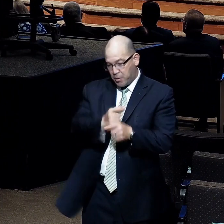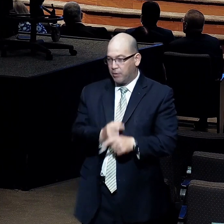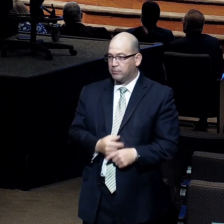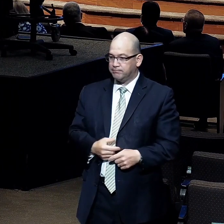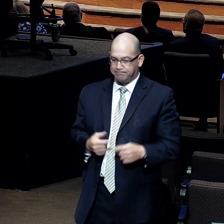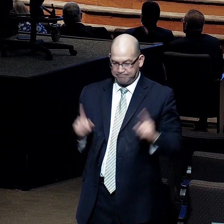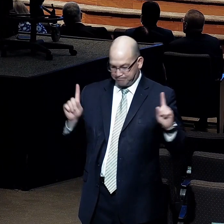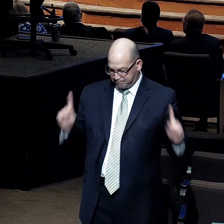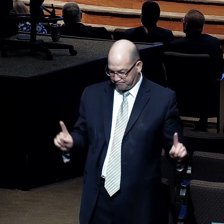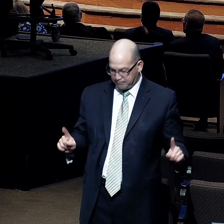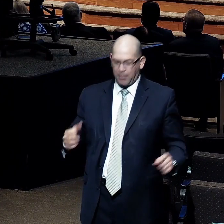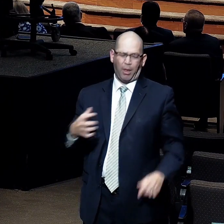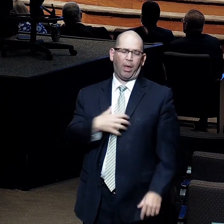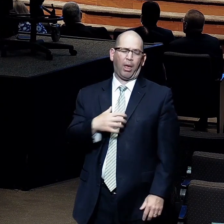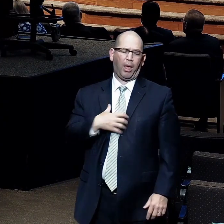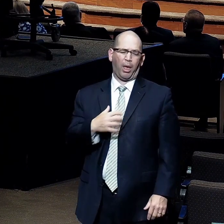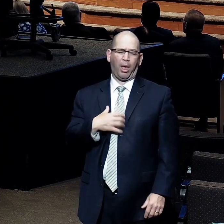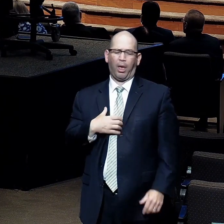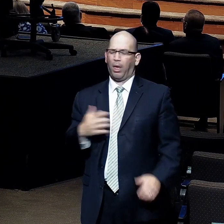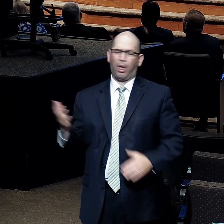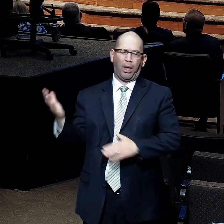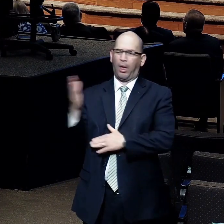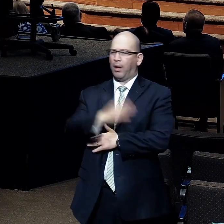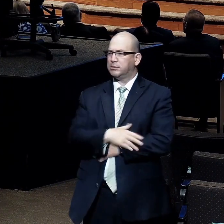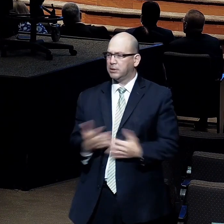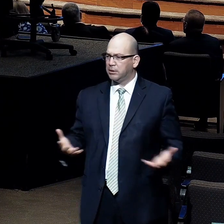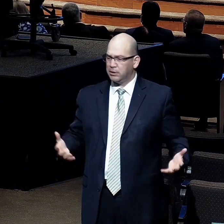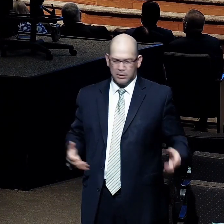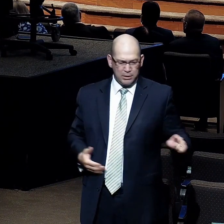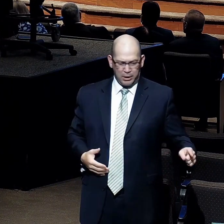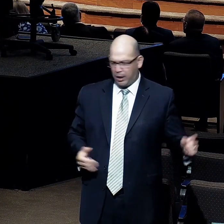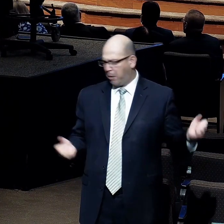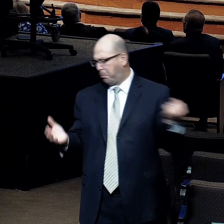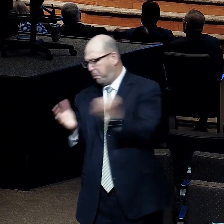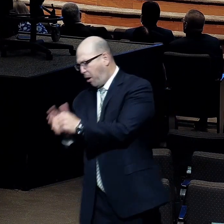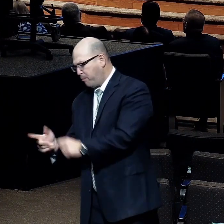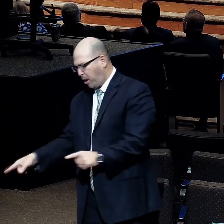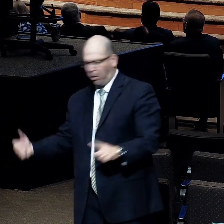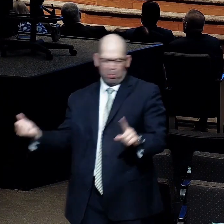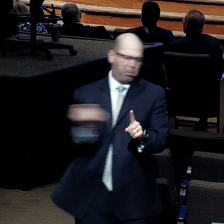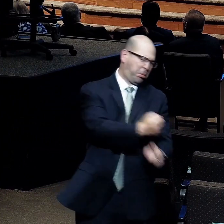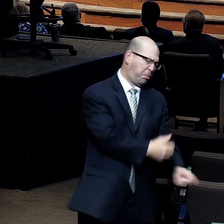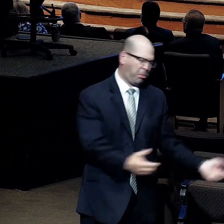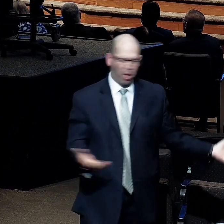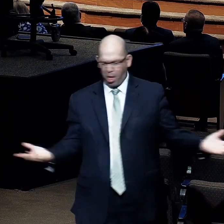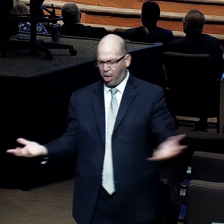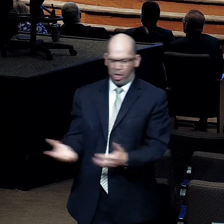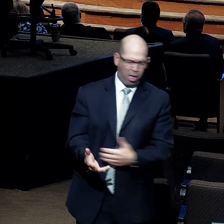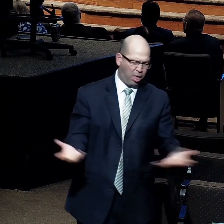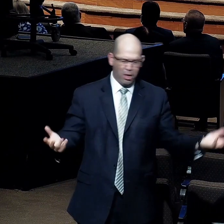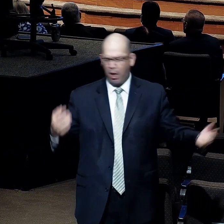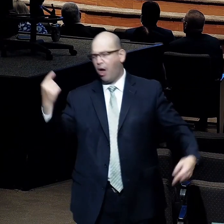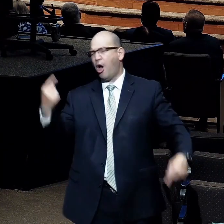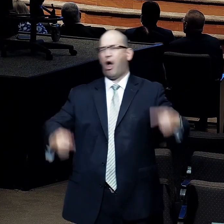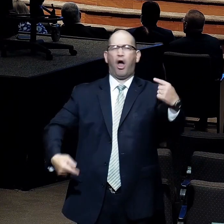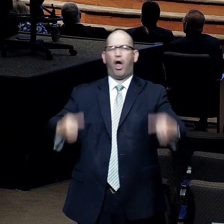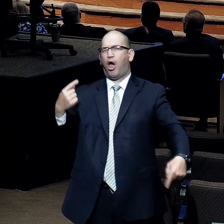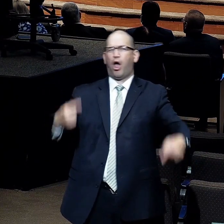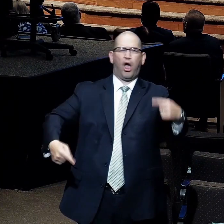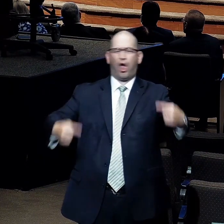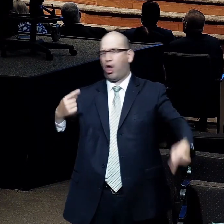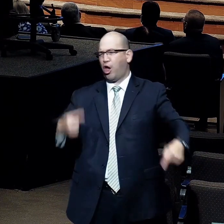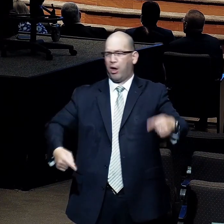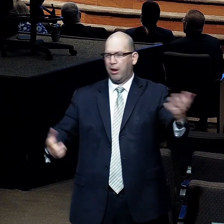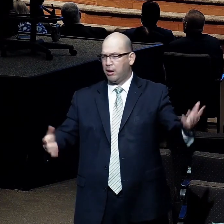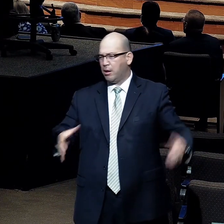bedtime. Somehow, Harry hit James with a stick, and bitter words and tears followed. Charges and accusations were still being exchanged as their mother prepared